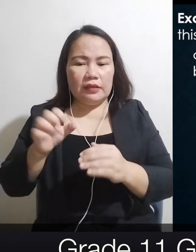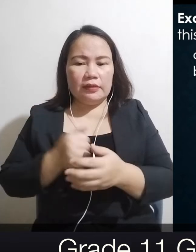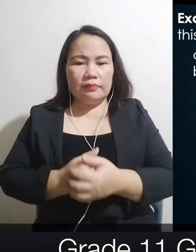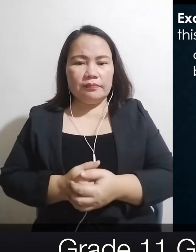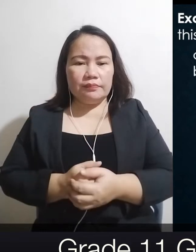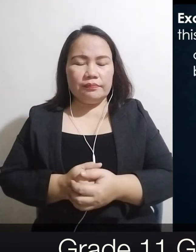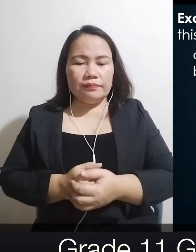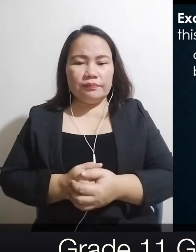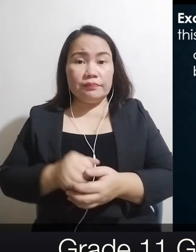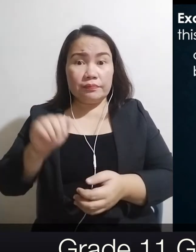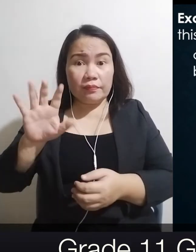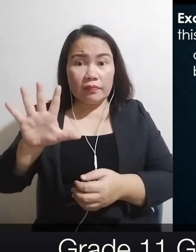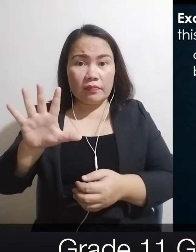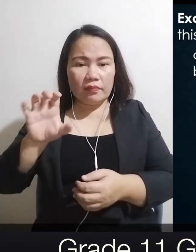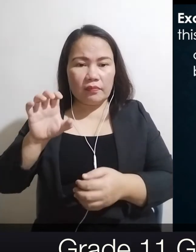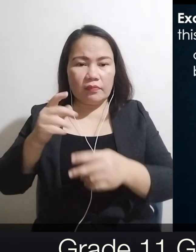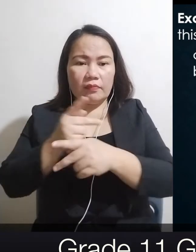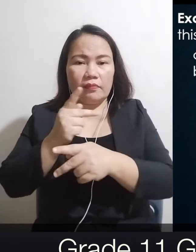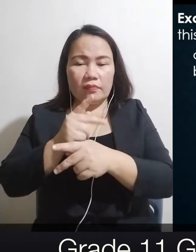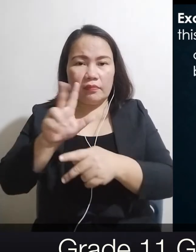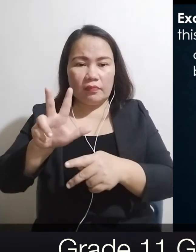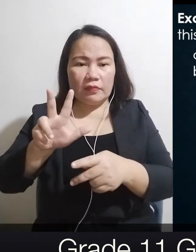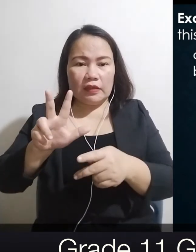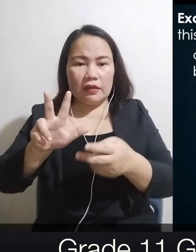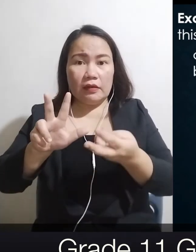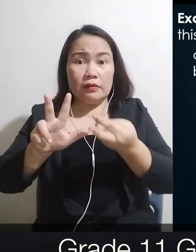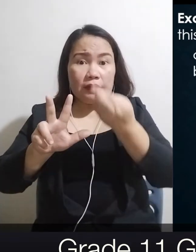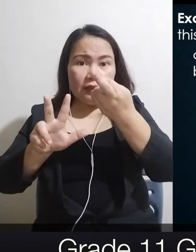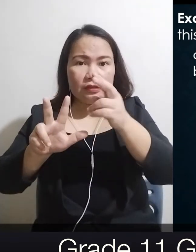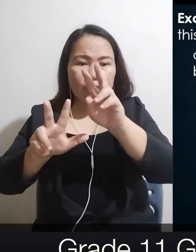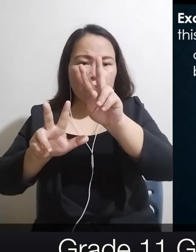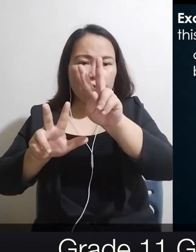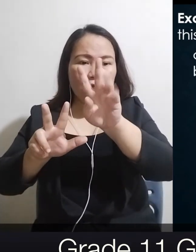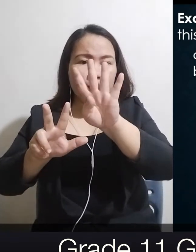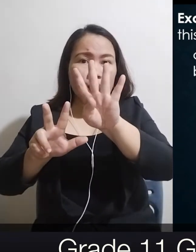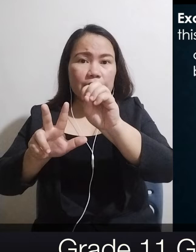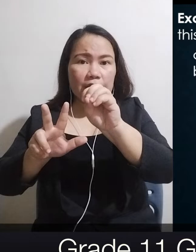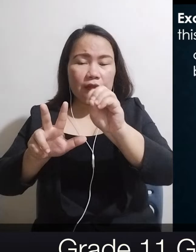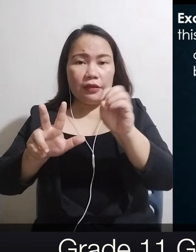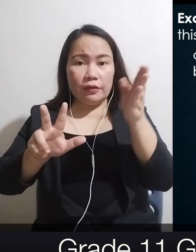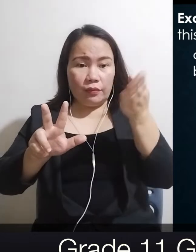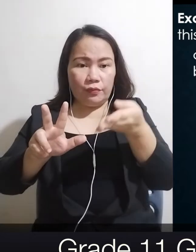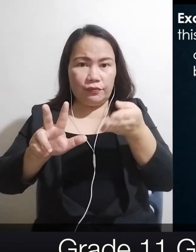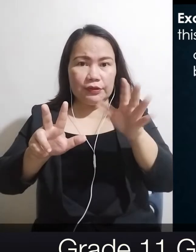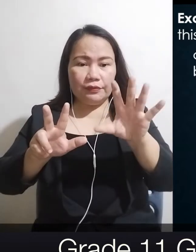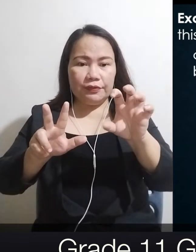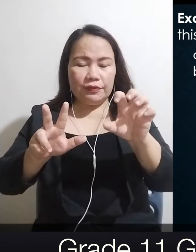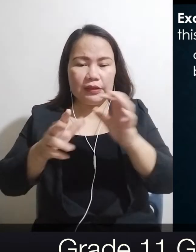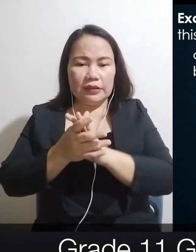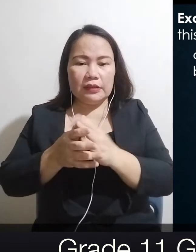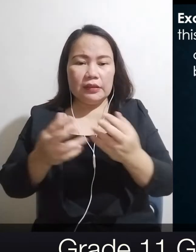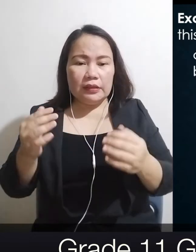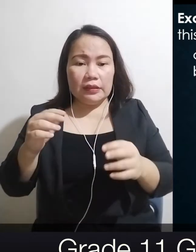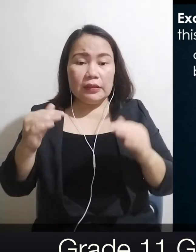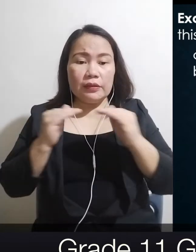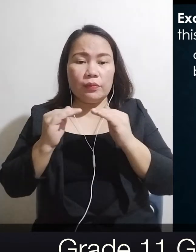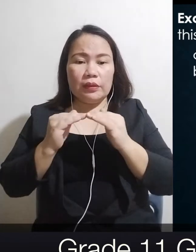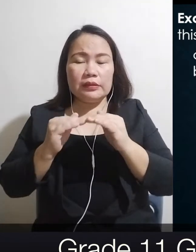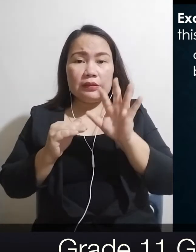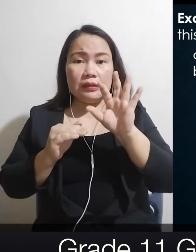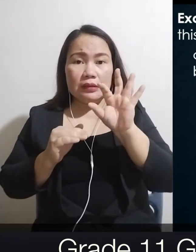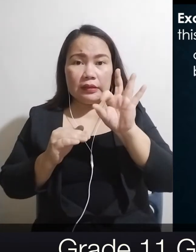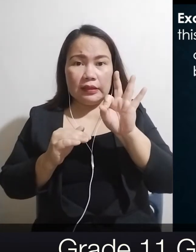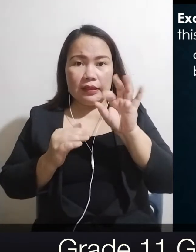exponential models that we have. So 500 times 3 raised to 40 over 50, that is